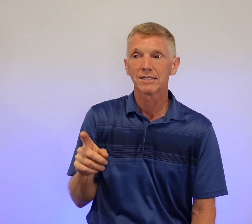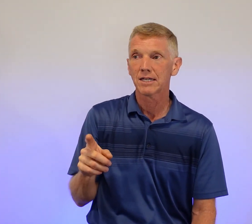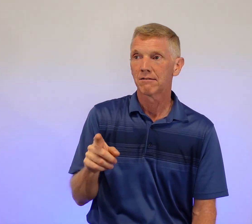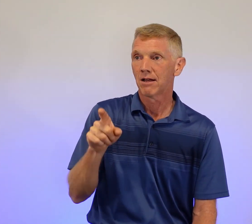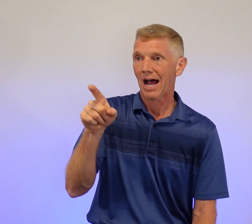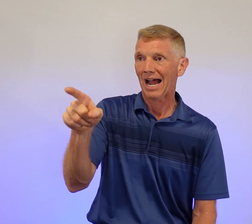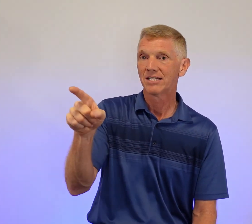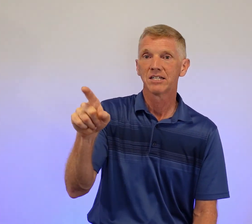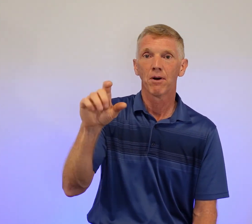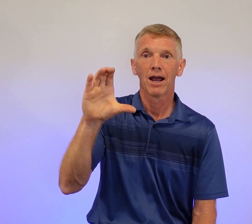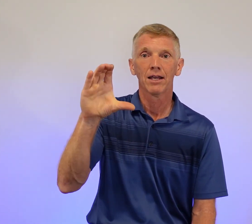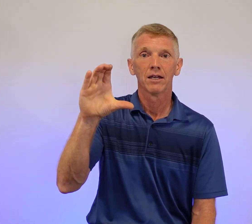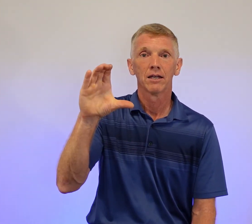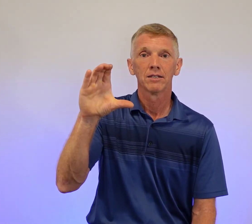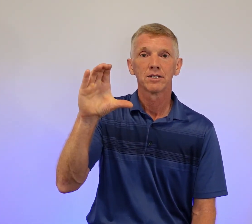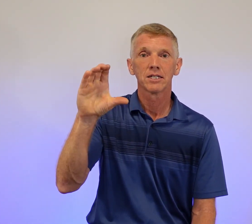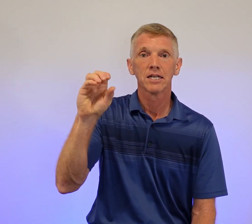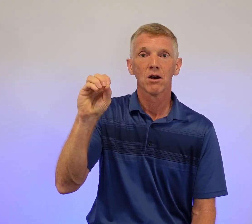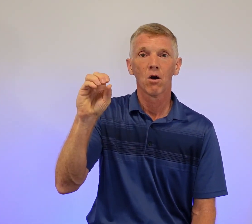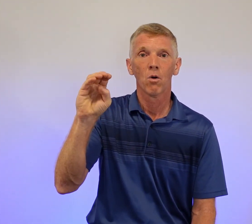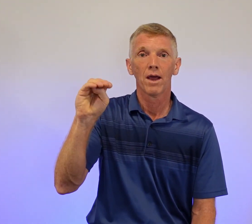see? I see my